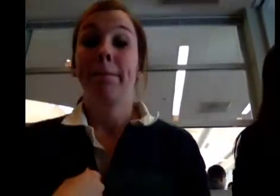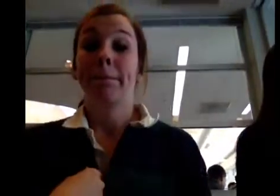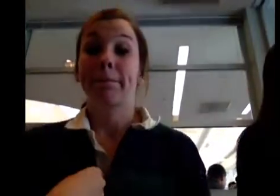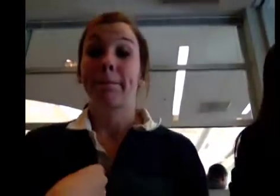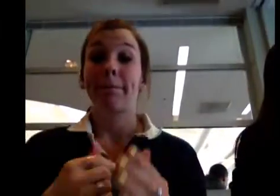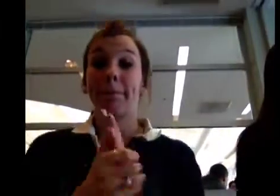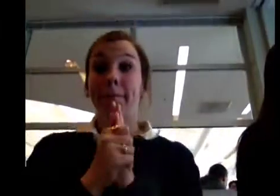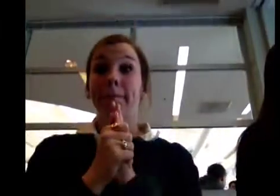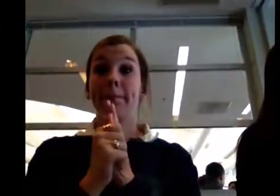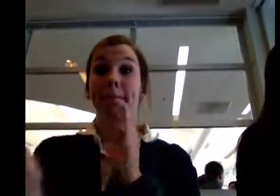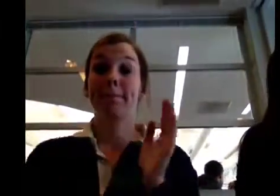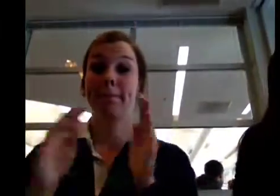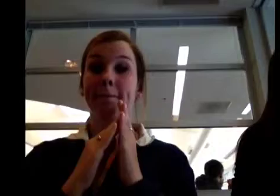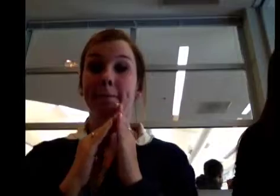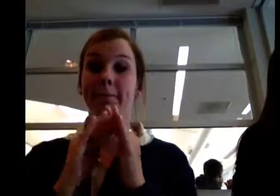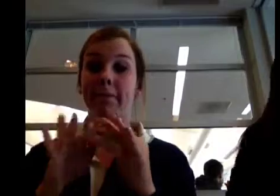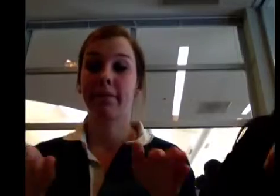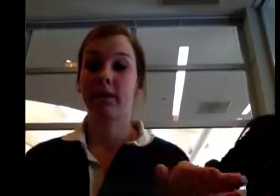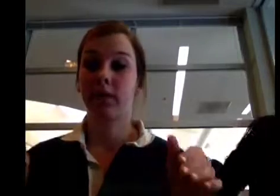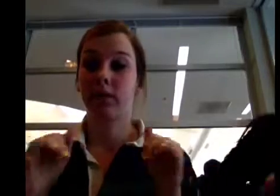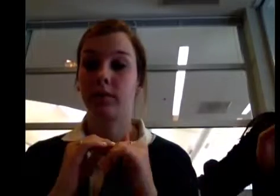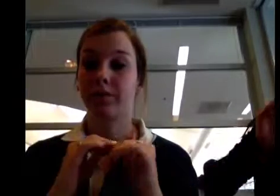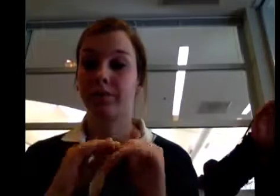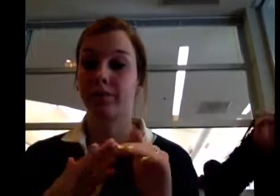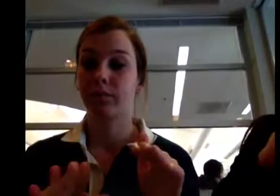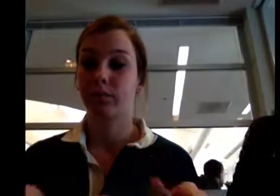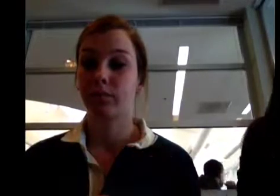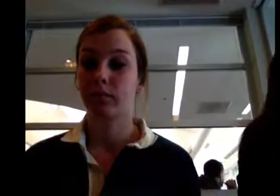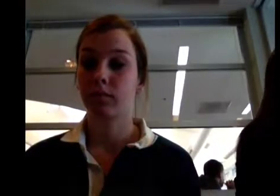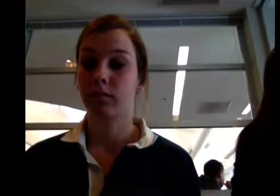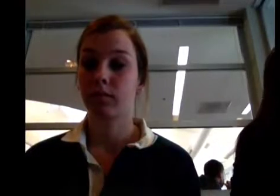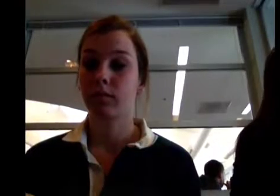Okay. See, that's what I was doing. No, we went. I can't find. Man.